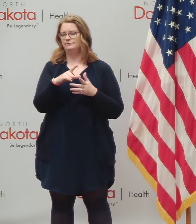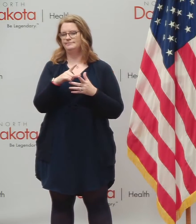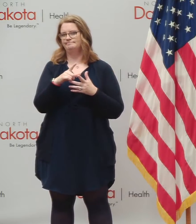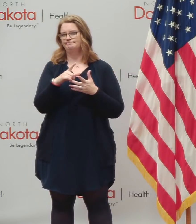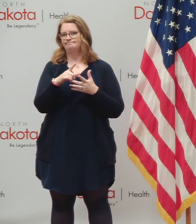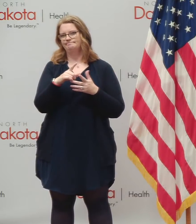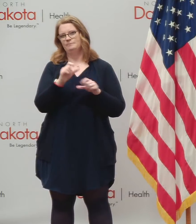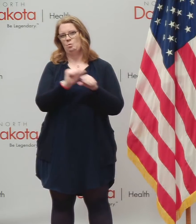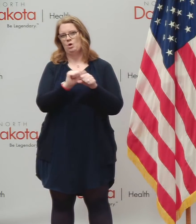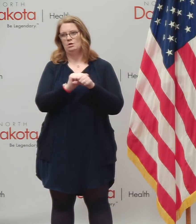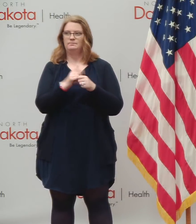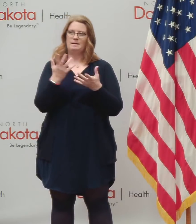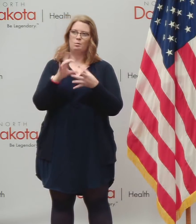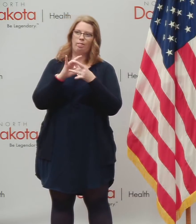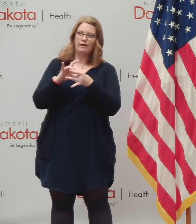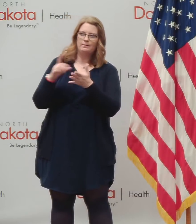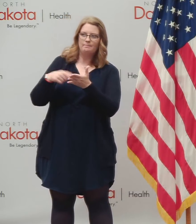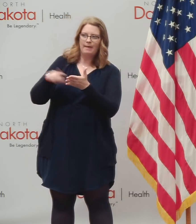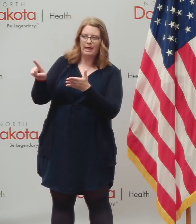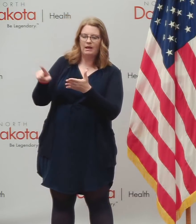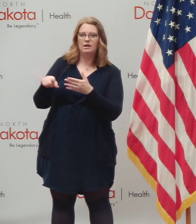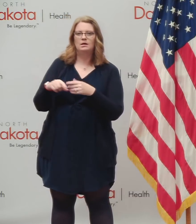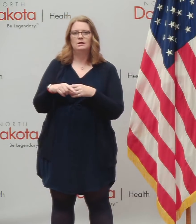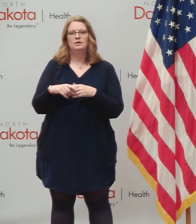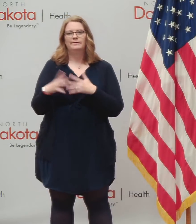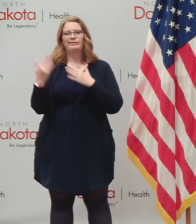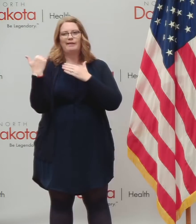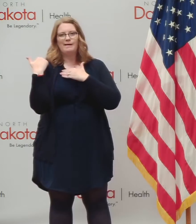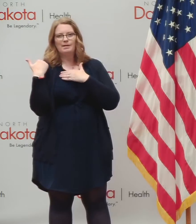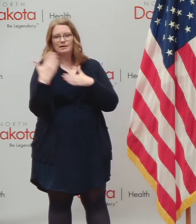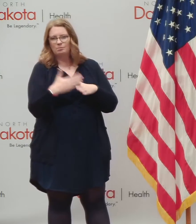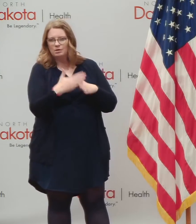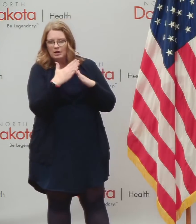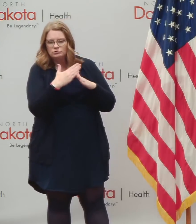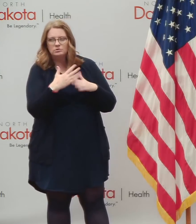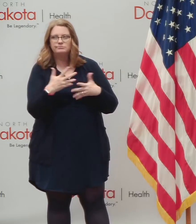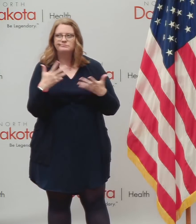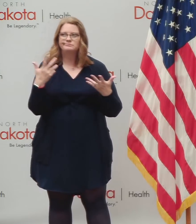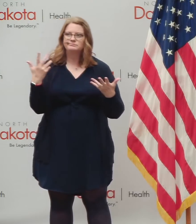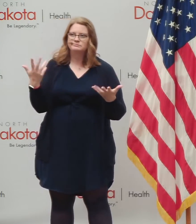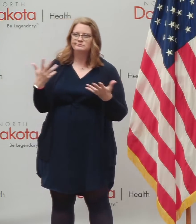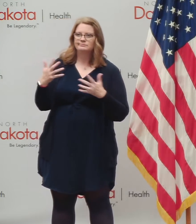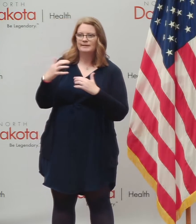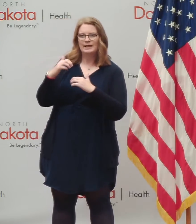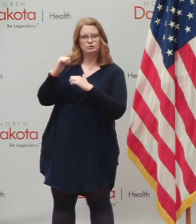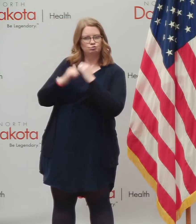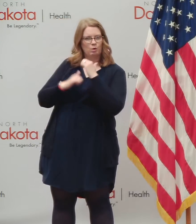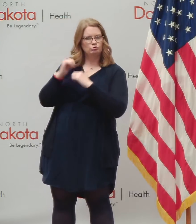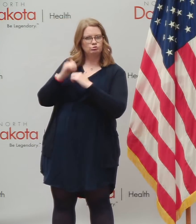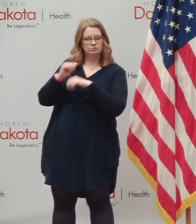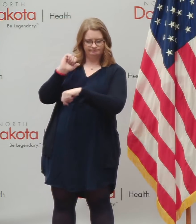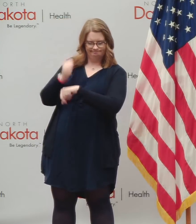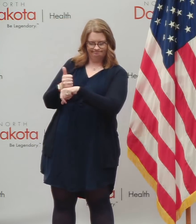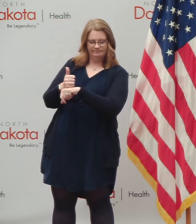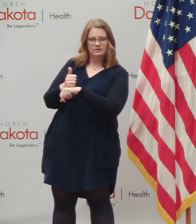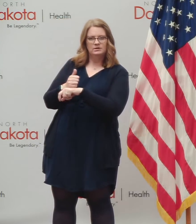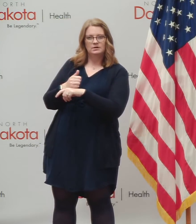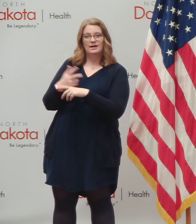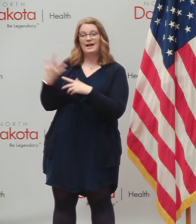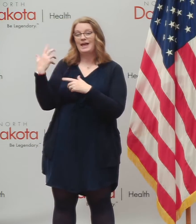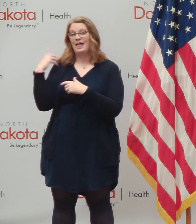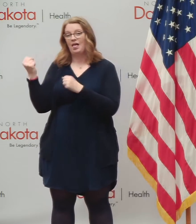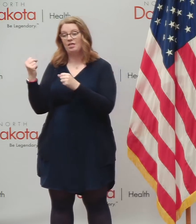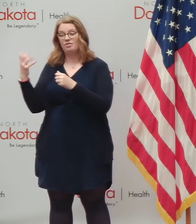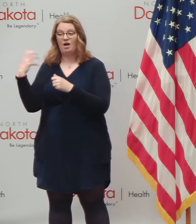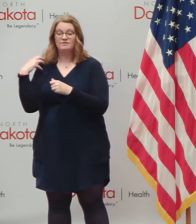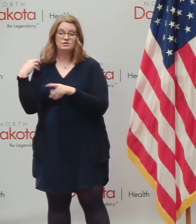could be related to pay, could be related to liability protection, could be related to structuring, and to make sure we got both a health officer and a